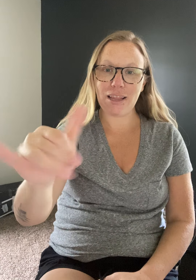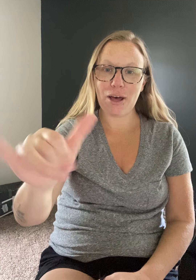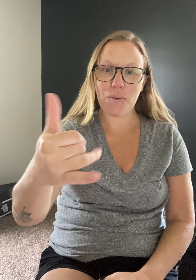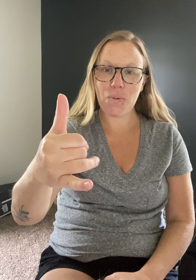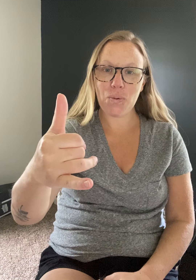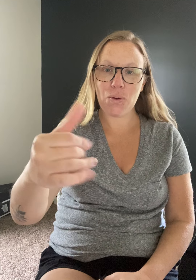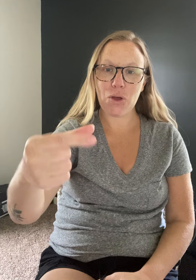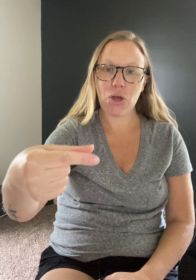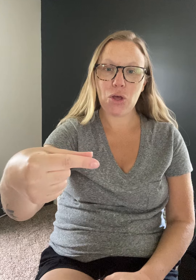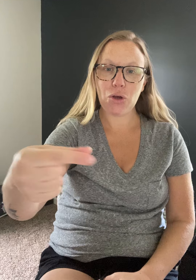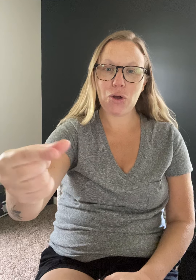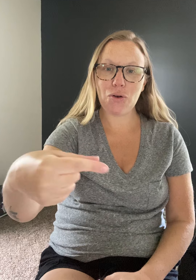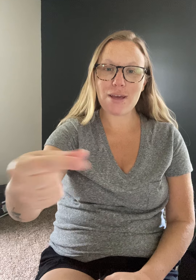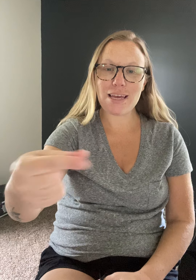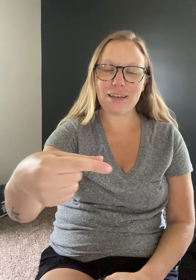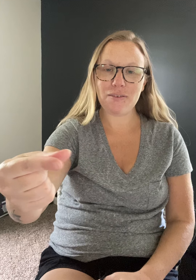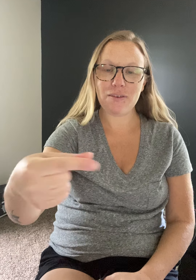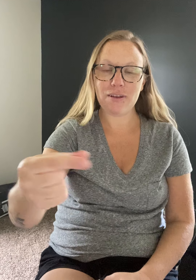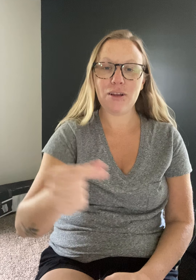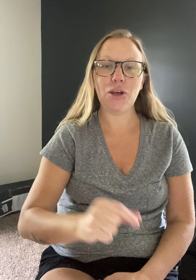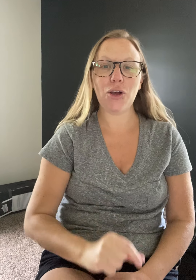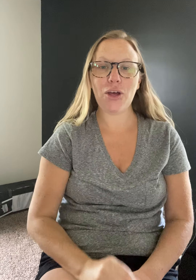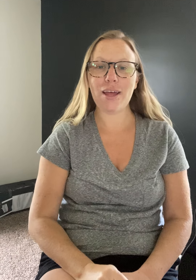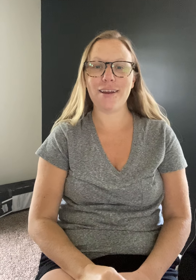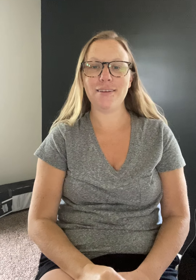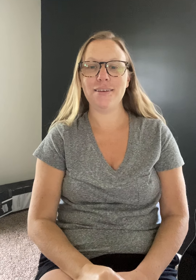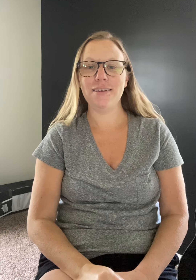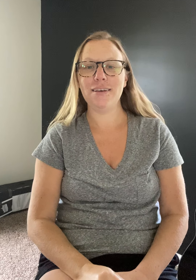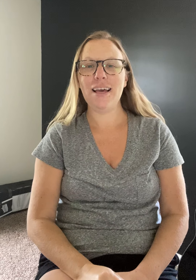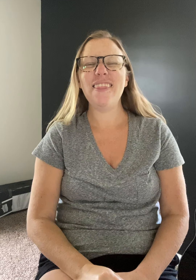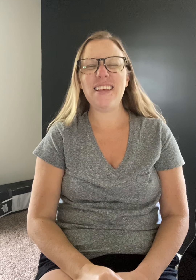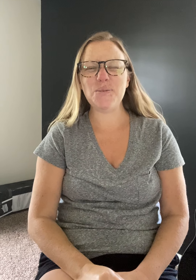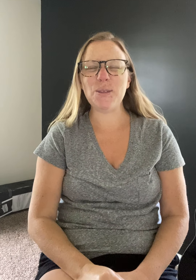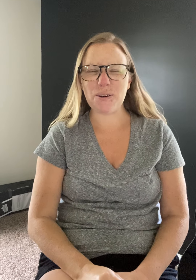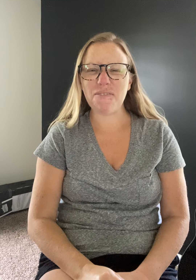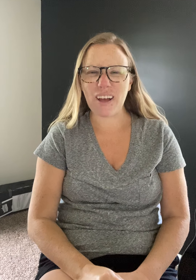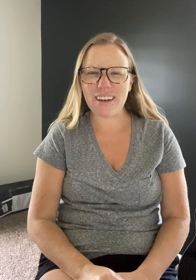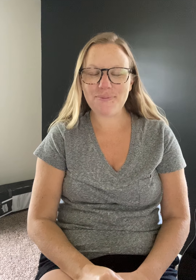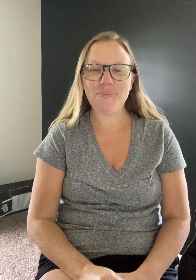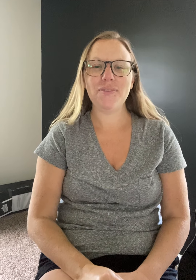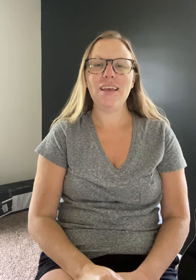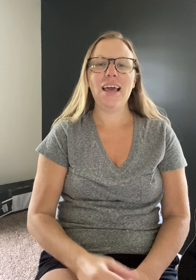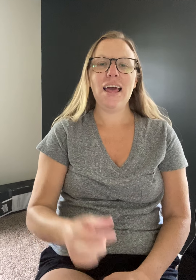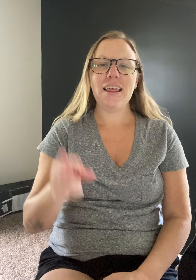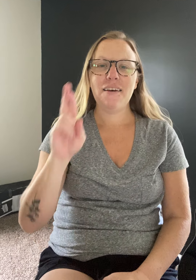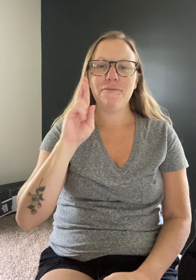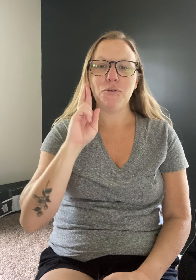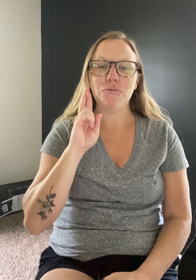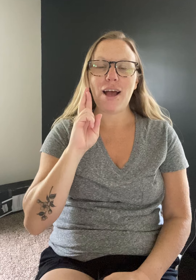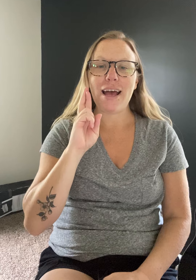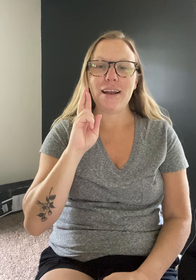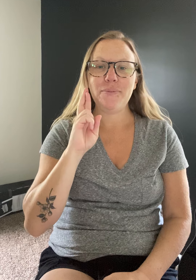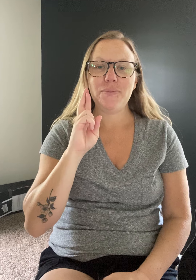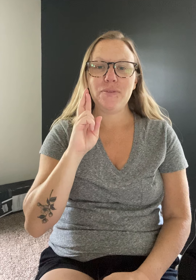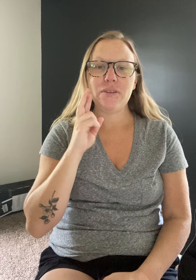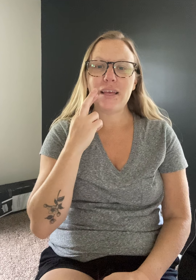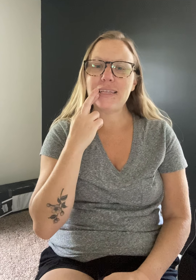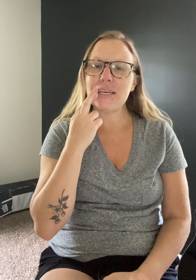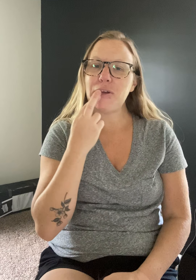yellow, green. Good. These ones are fun. For red, it's like you're